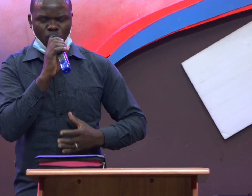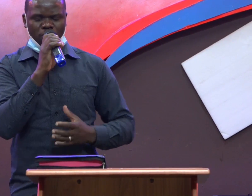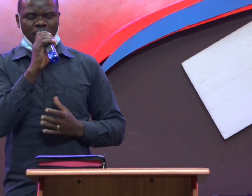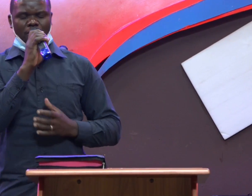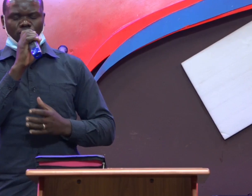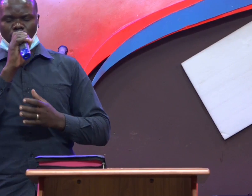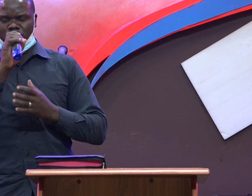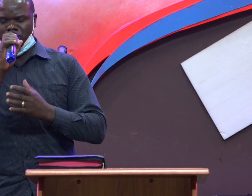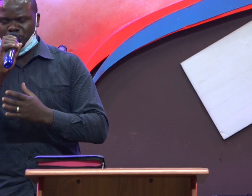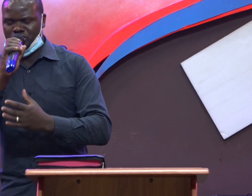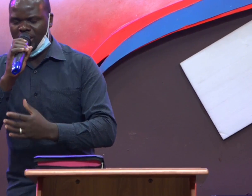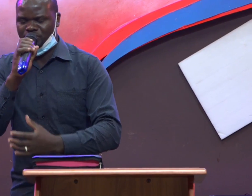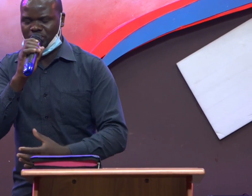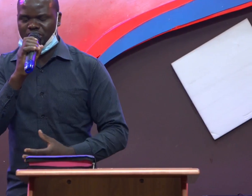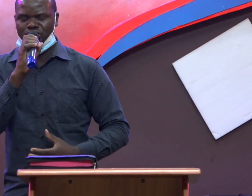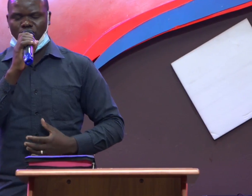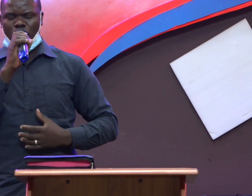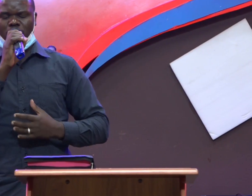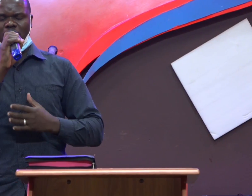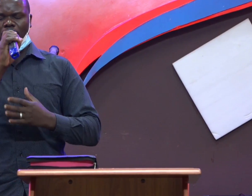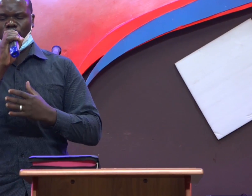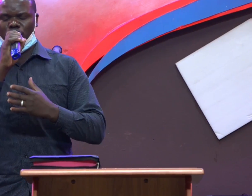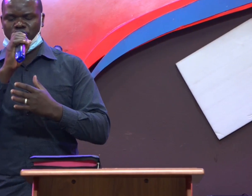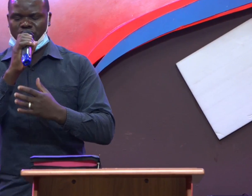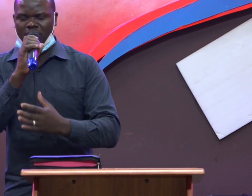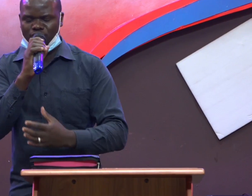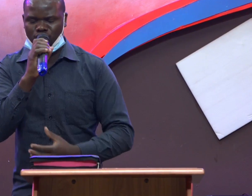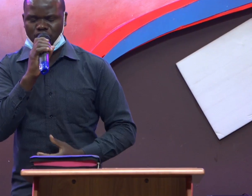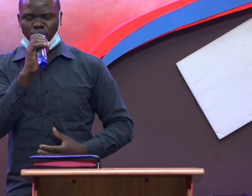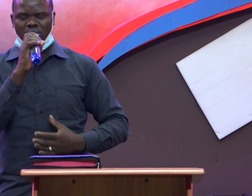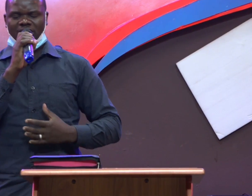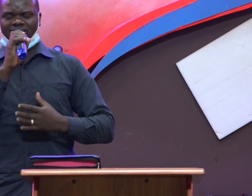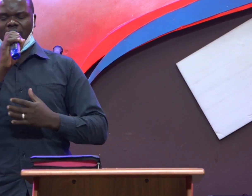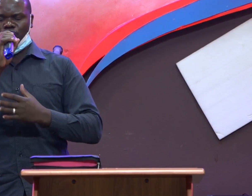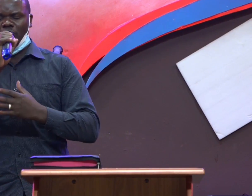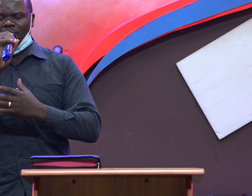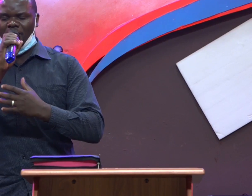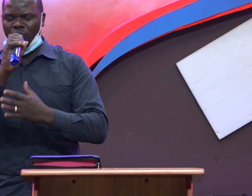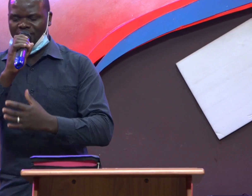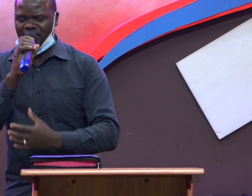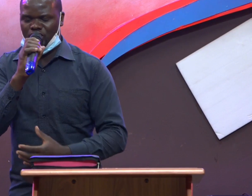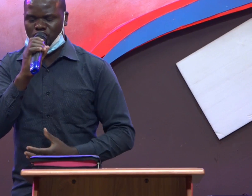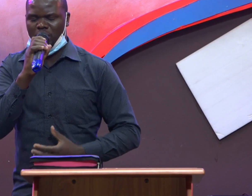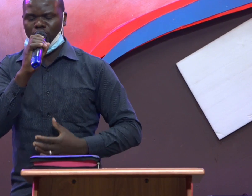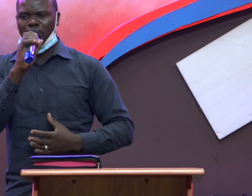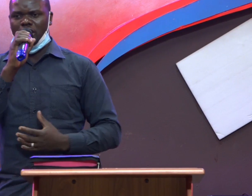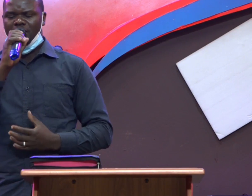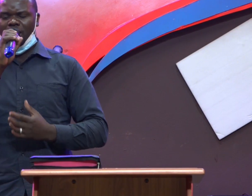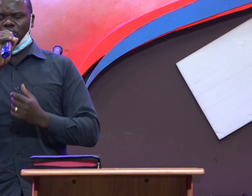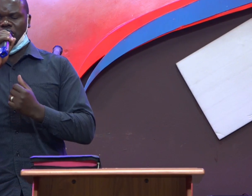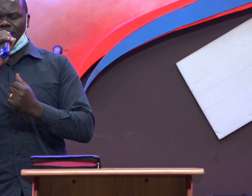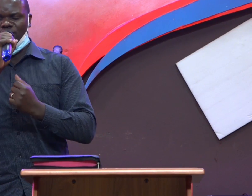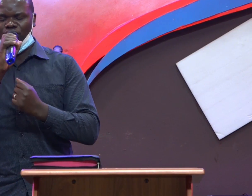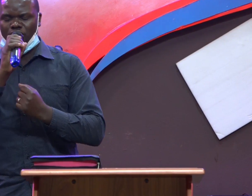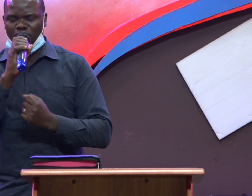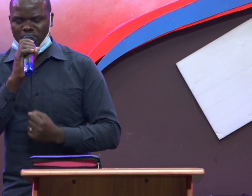spirit will be able to resist some sicknesses, will be able to resist some situations that comes from our way, heavenly King of glory. But